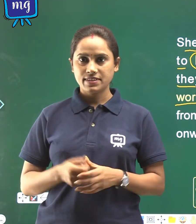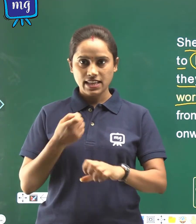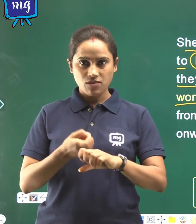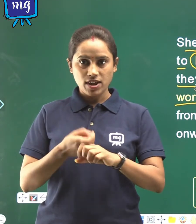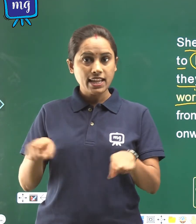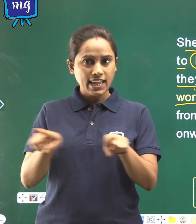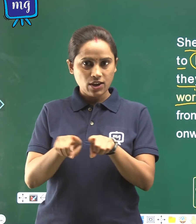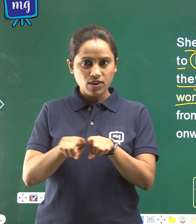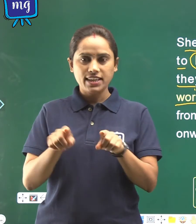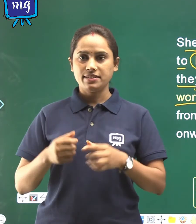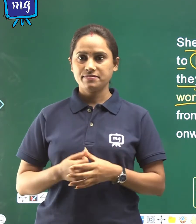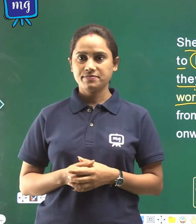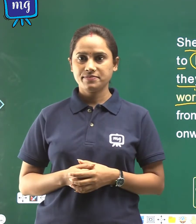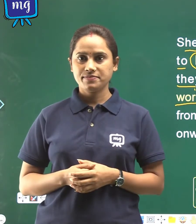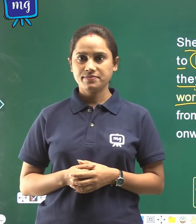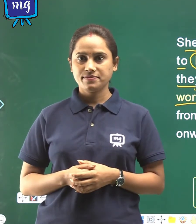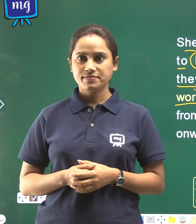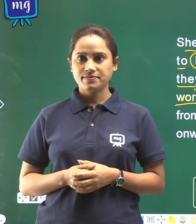work equally